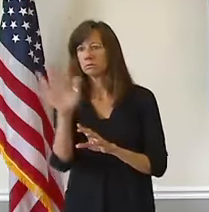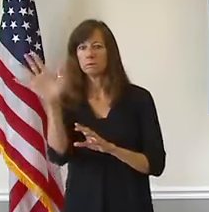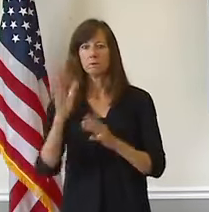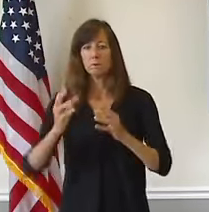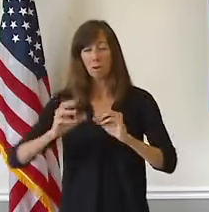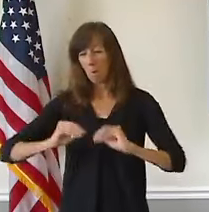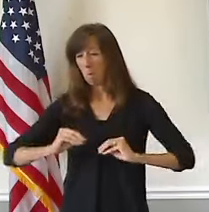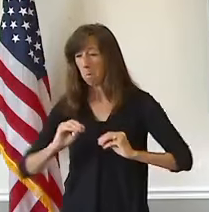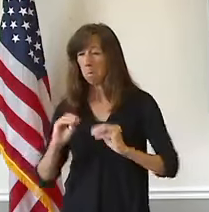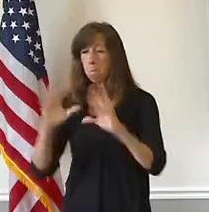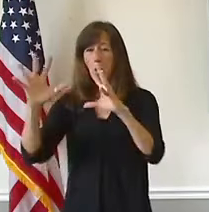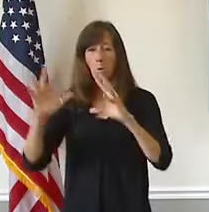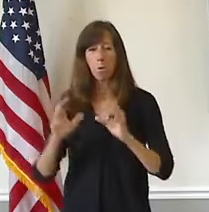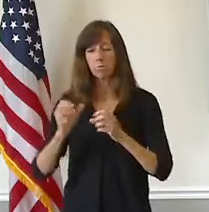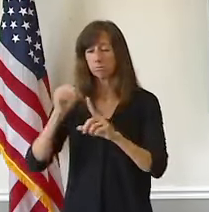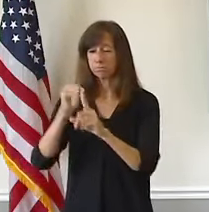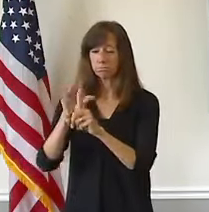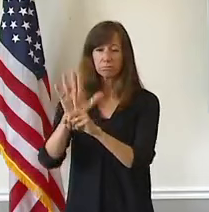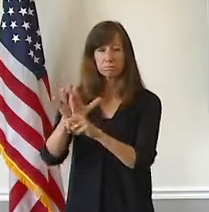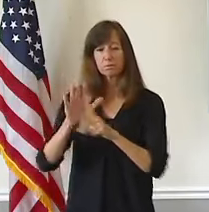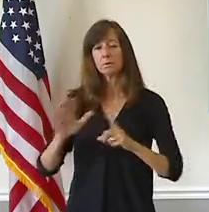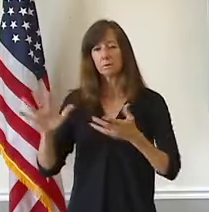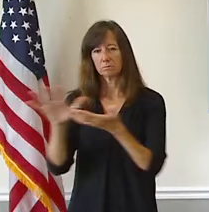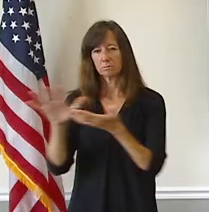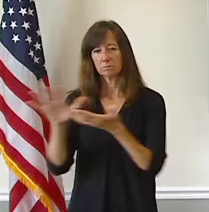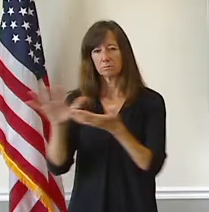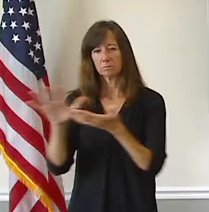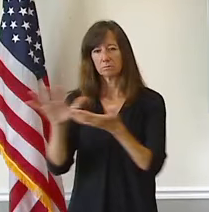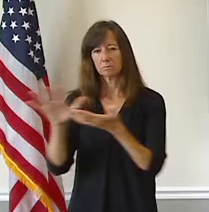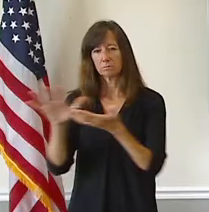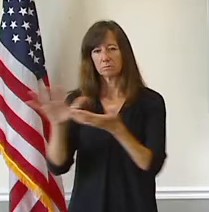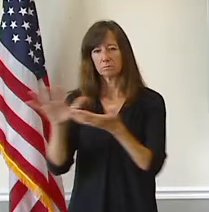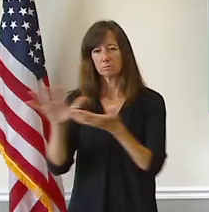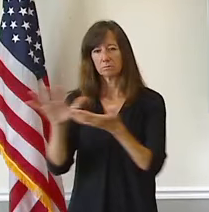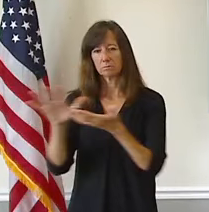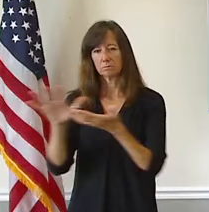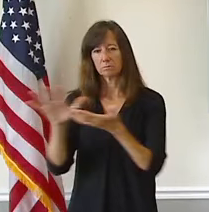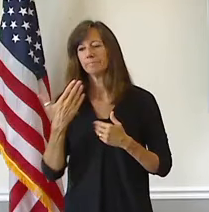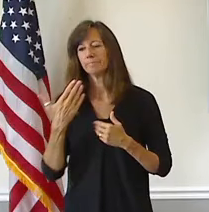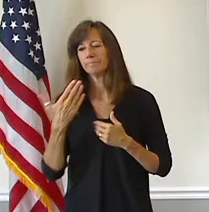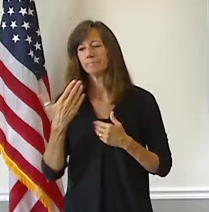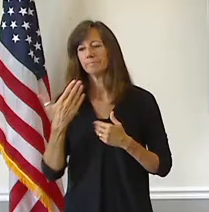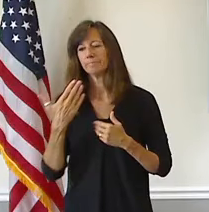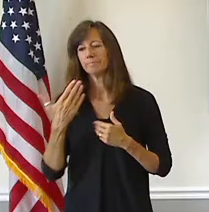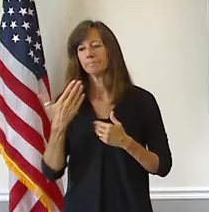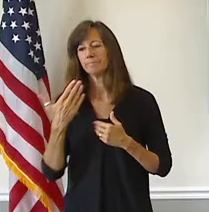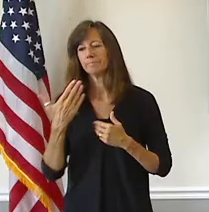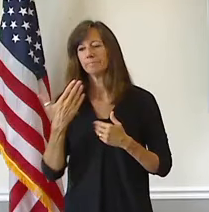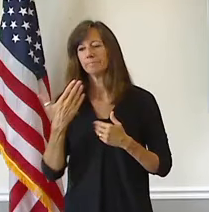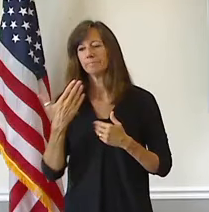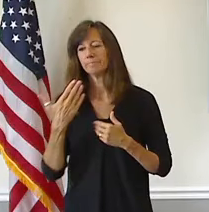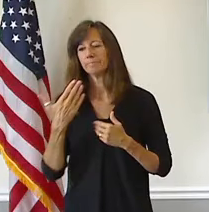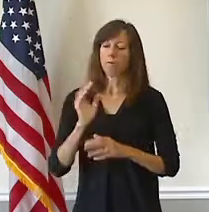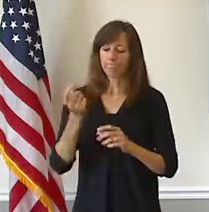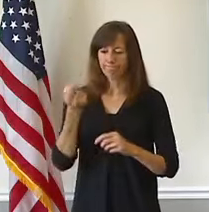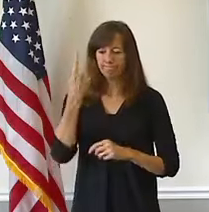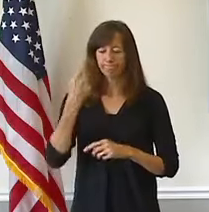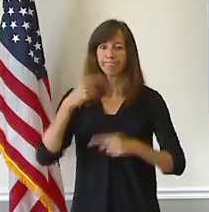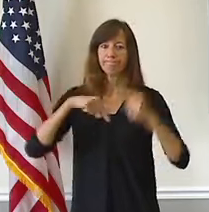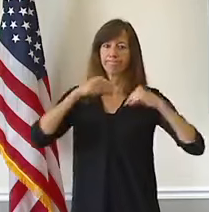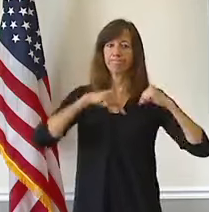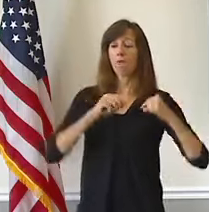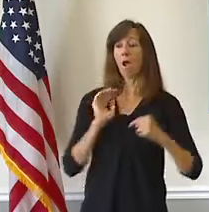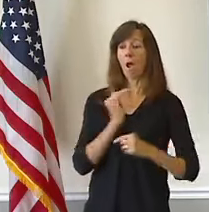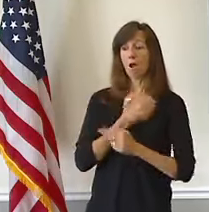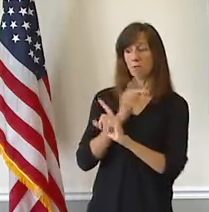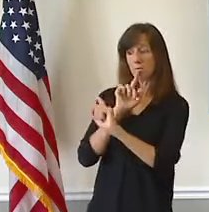cause significant damage, as you know. We've had regular conversations. Our response mechanism is this. When we have an emergency